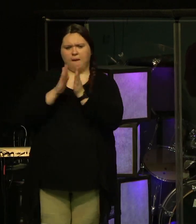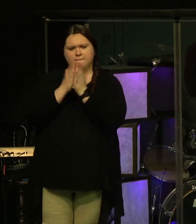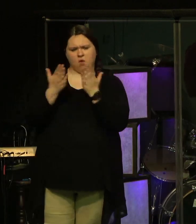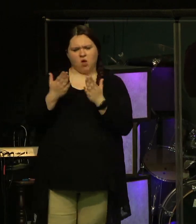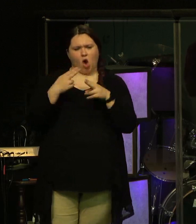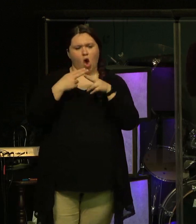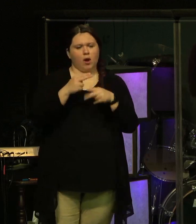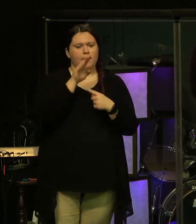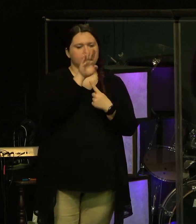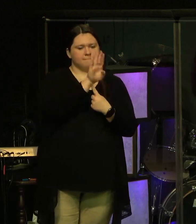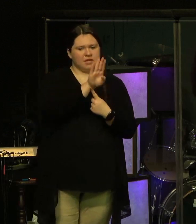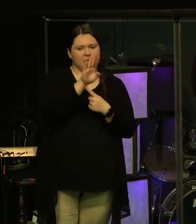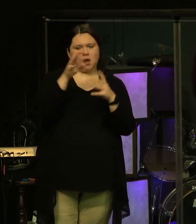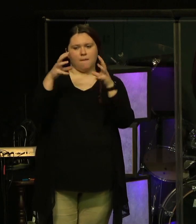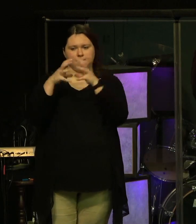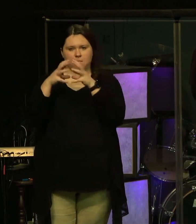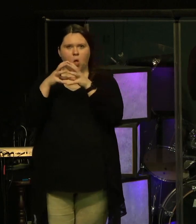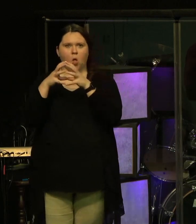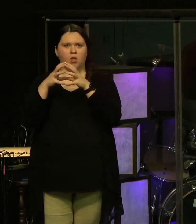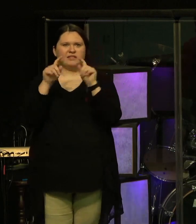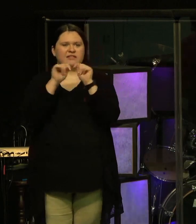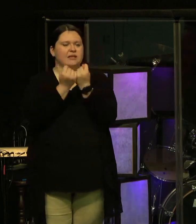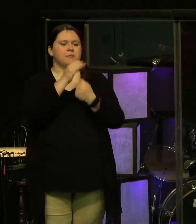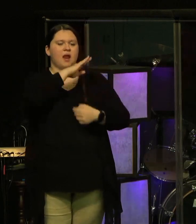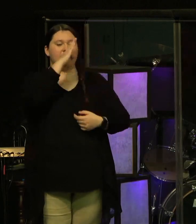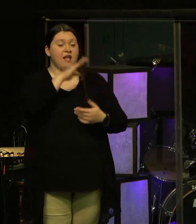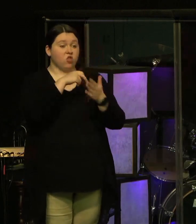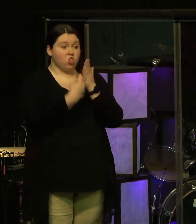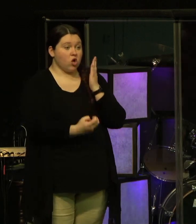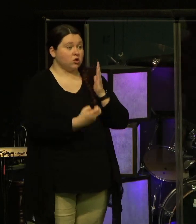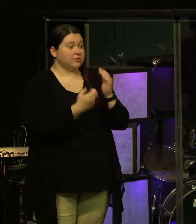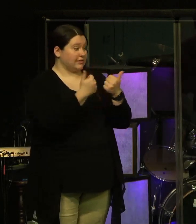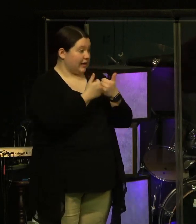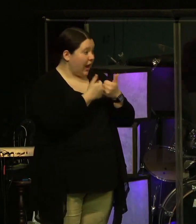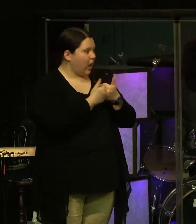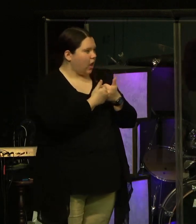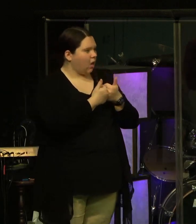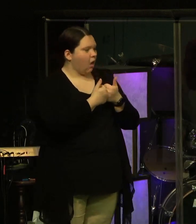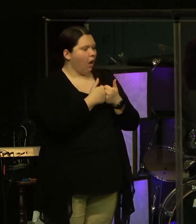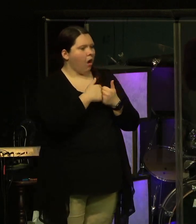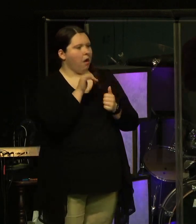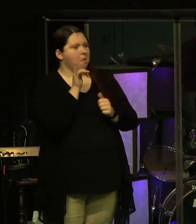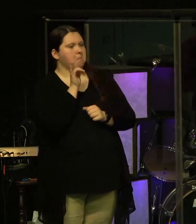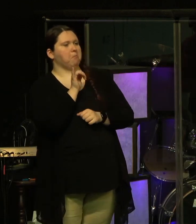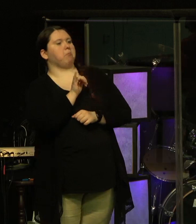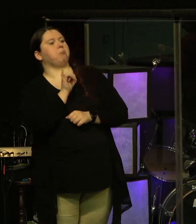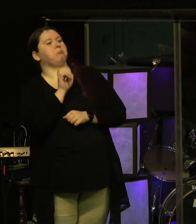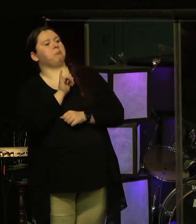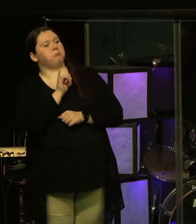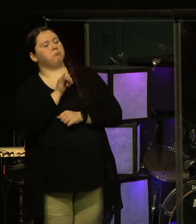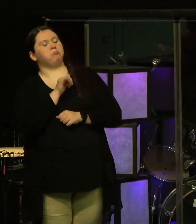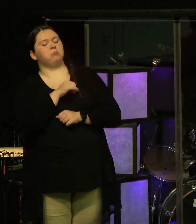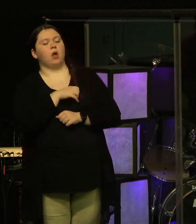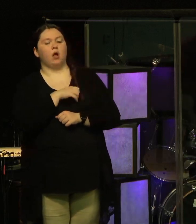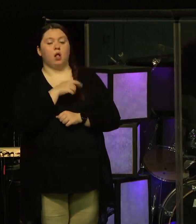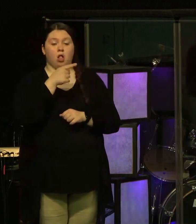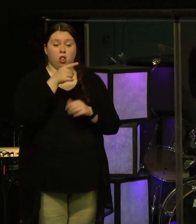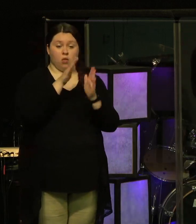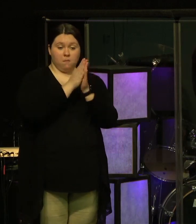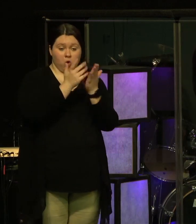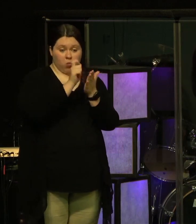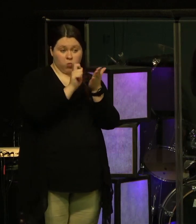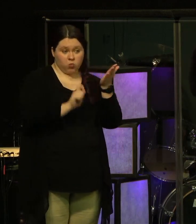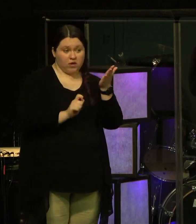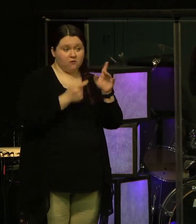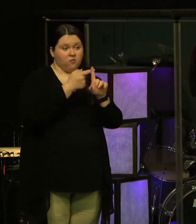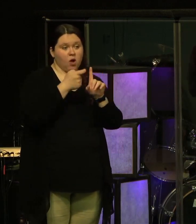called B-Ball, The Team That Never Lost a Game. And it caught my attention, and I found out that it was written by the